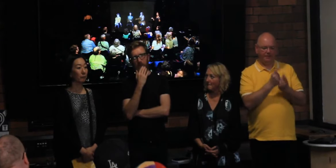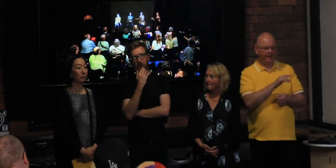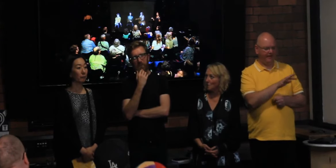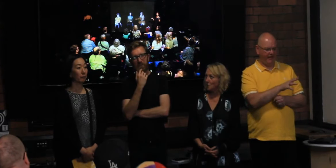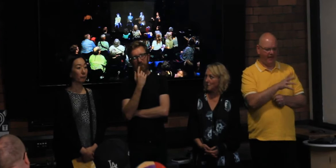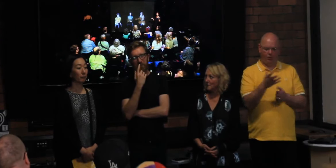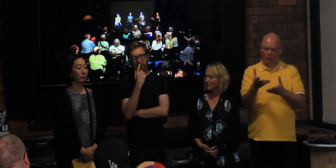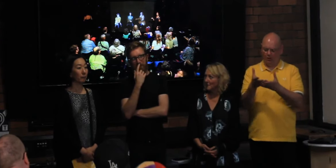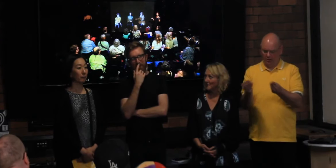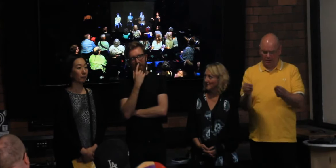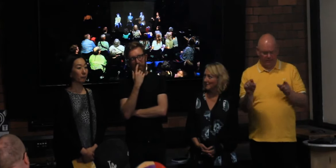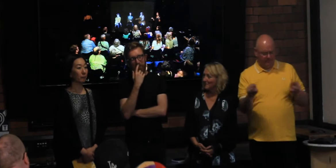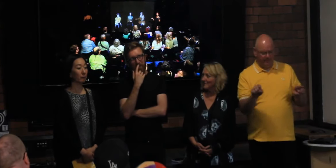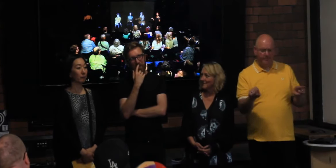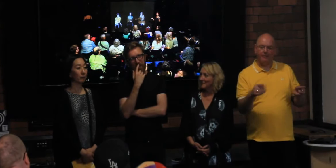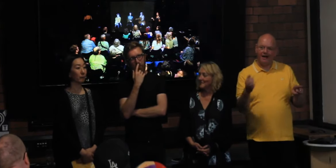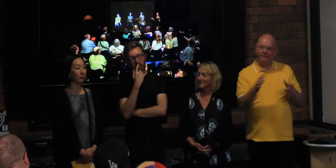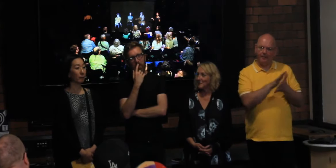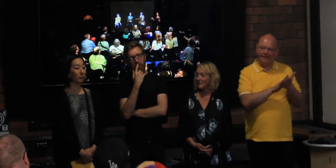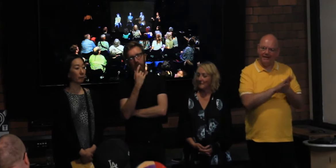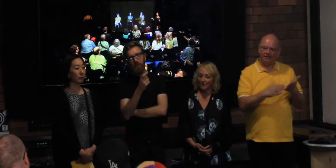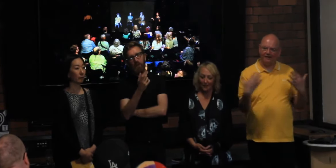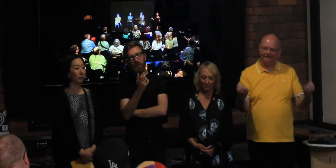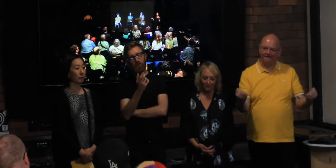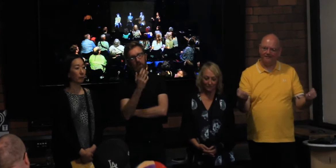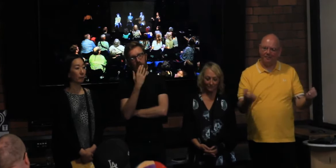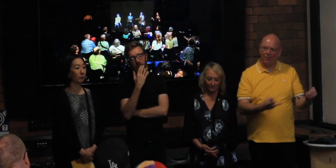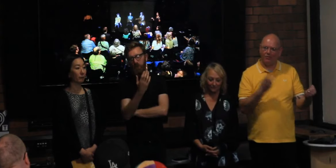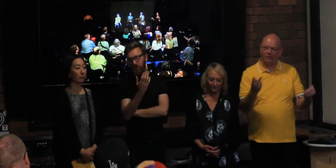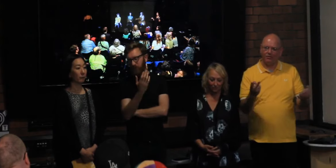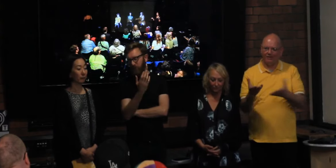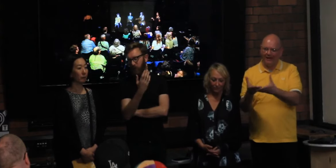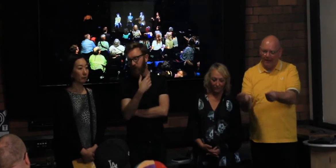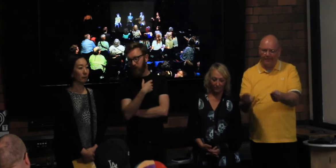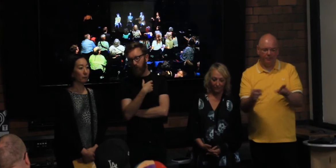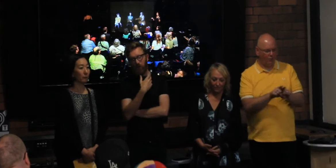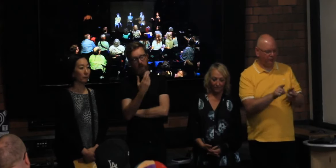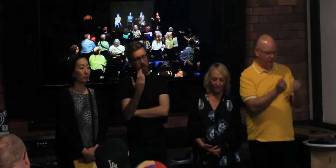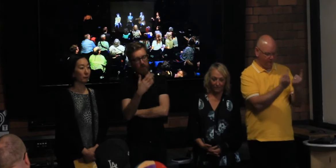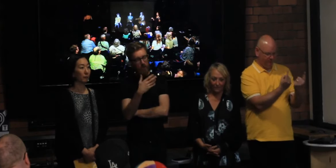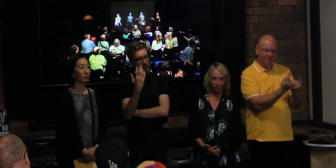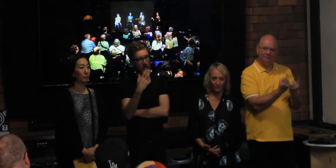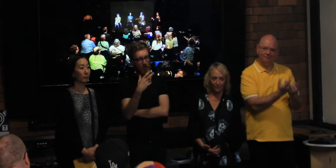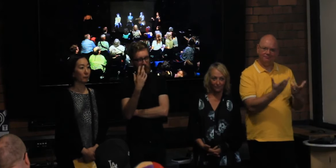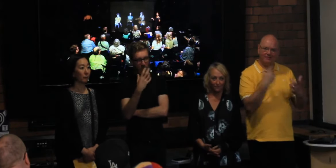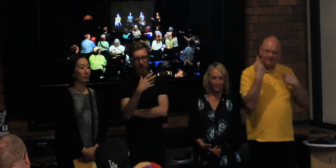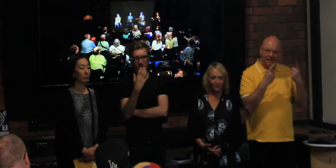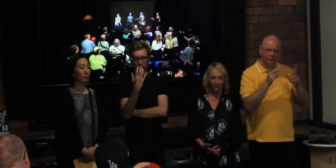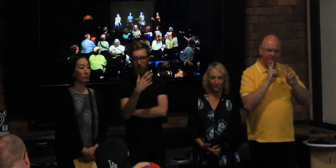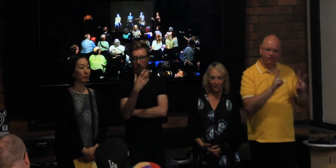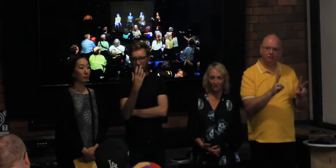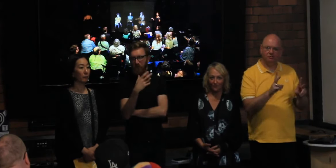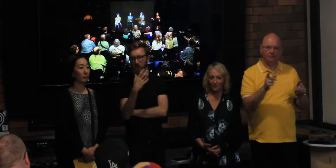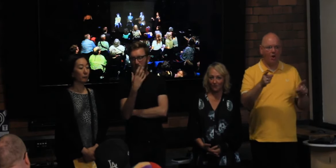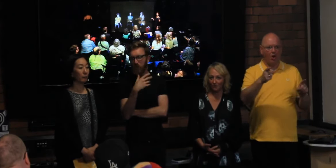Sounds like a terrible sentence. But yeah, that it's it makes me think that it's we are all getting these incredibly